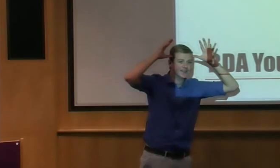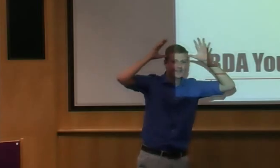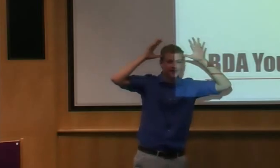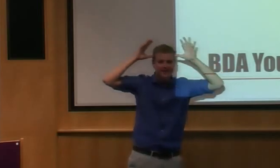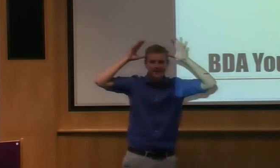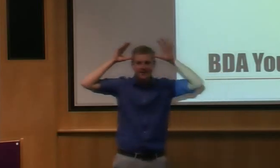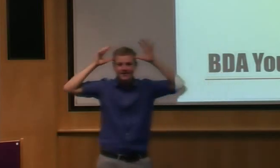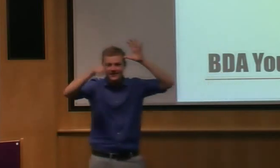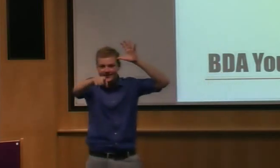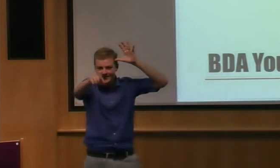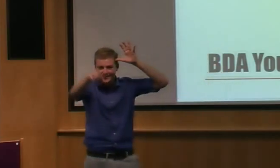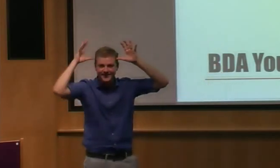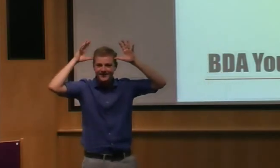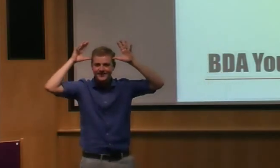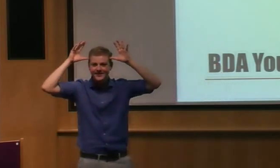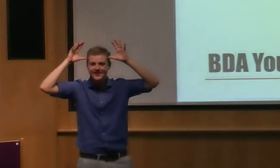you? When the speech finishes.